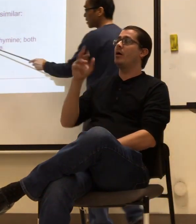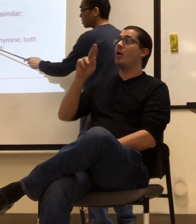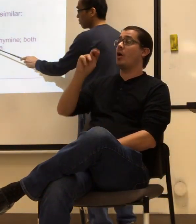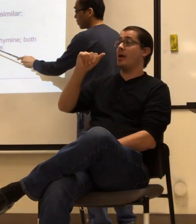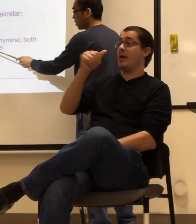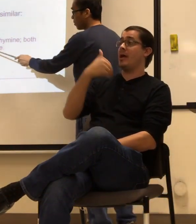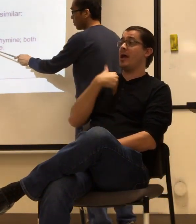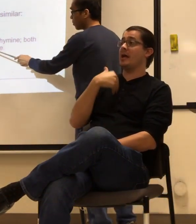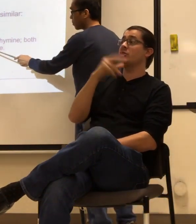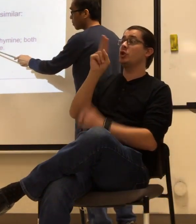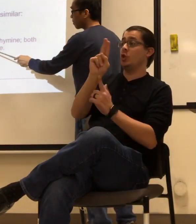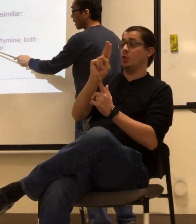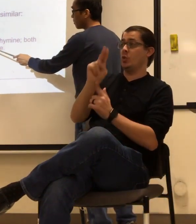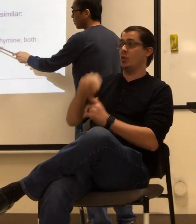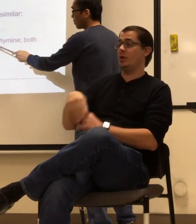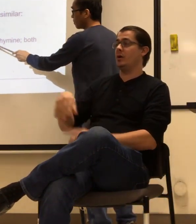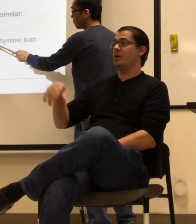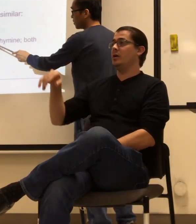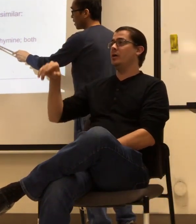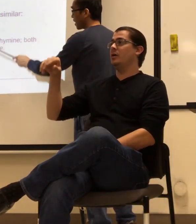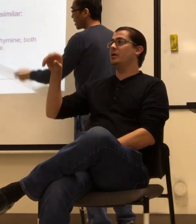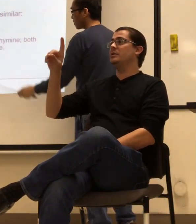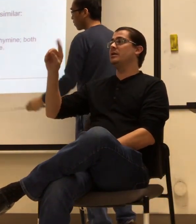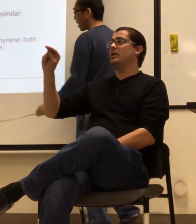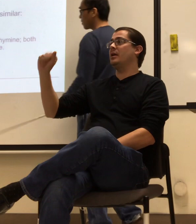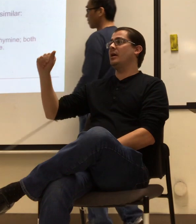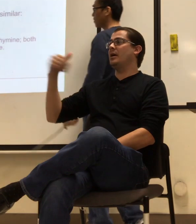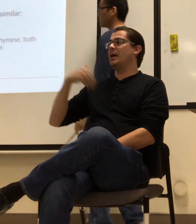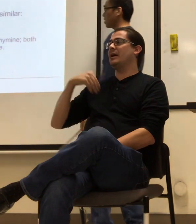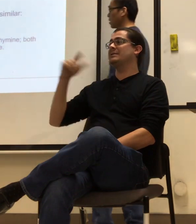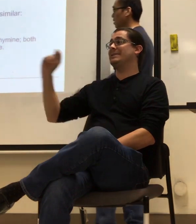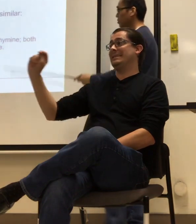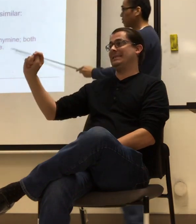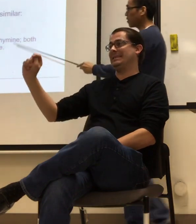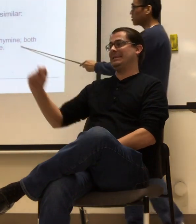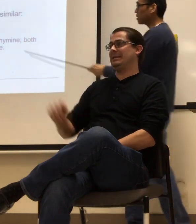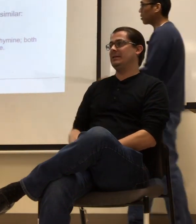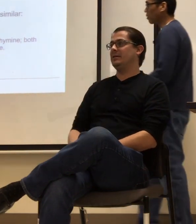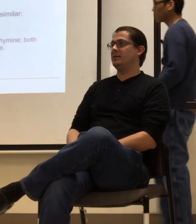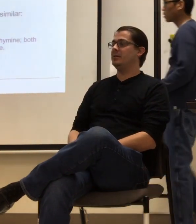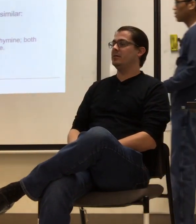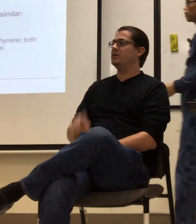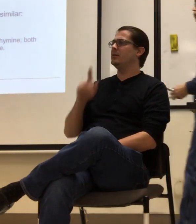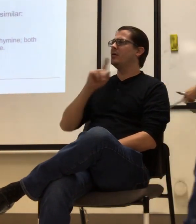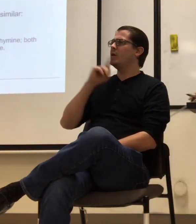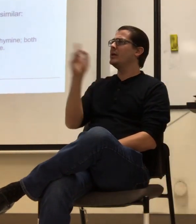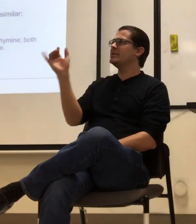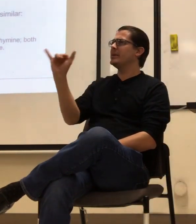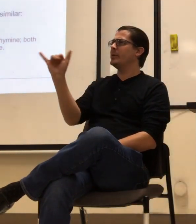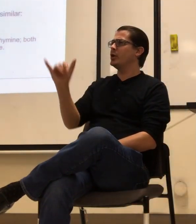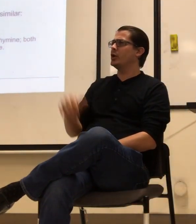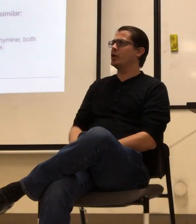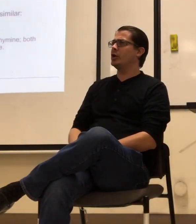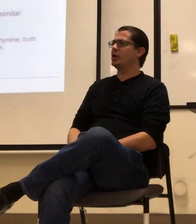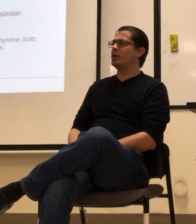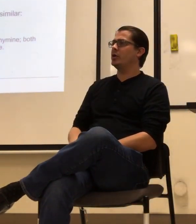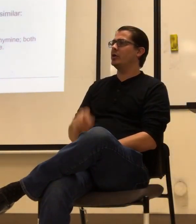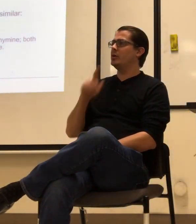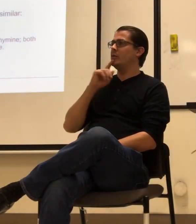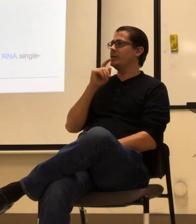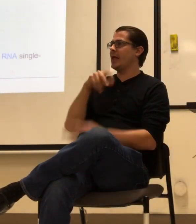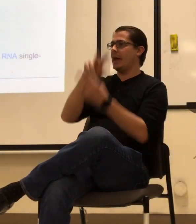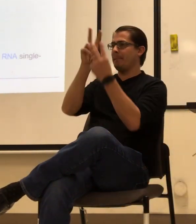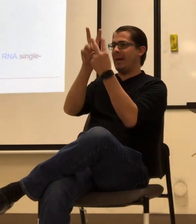RNA has the U, okay, but DNA has the thymine, the T. So they're very similar. And you could just kind of base